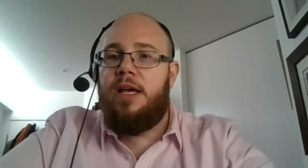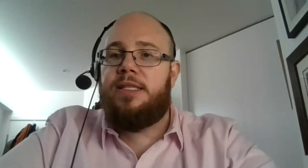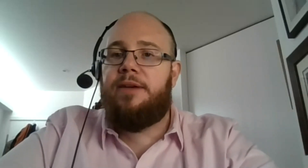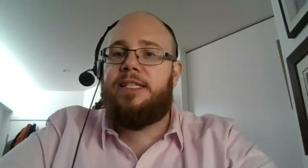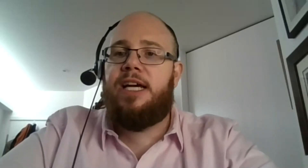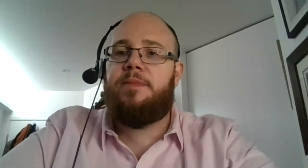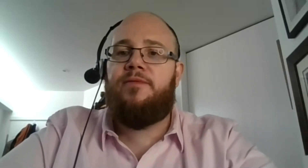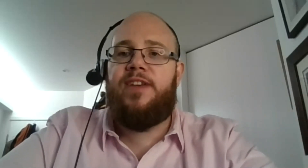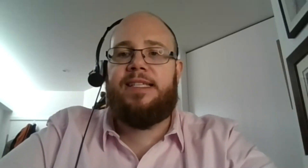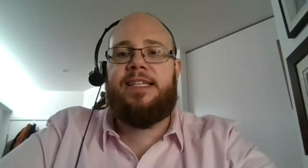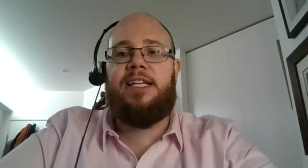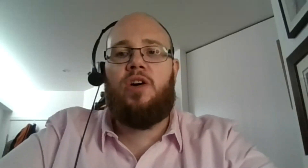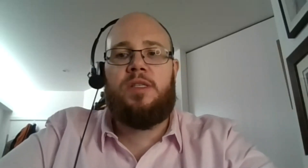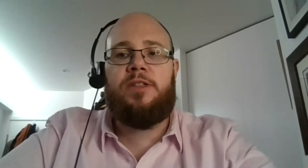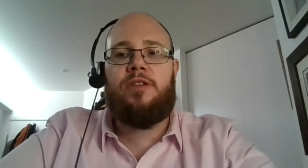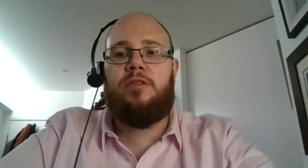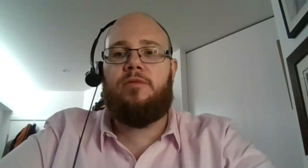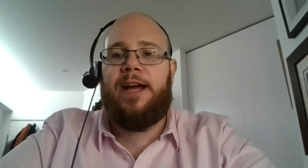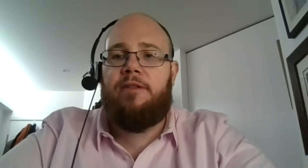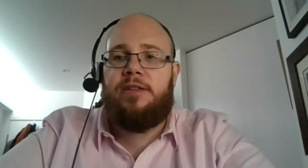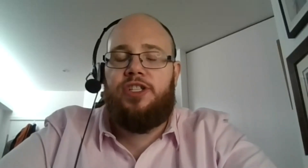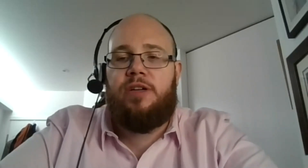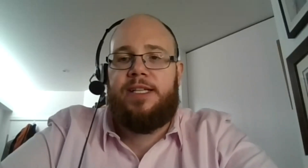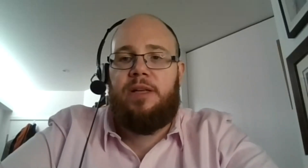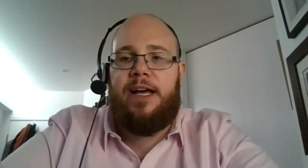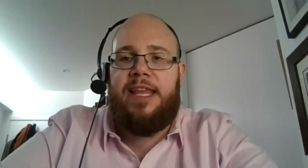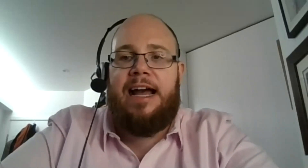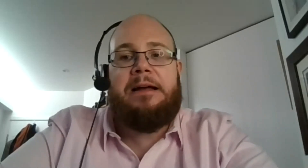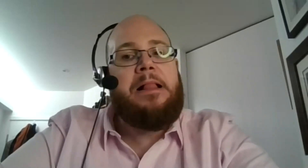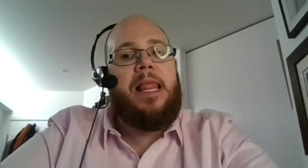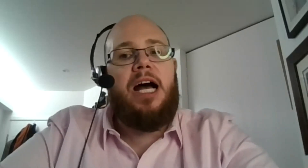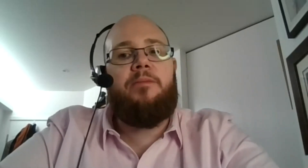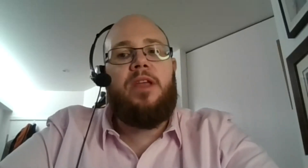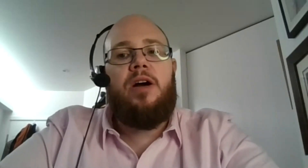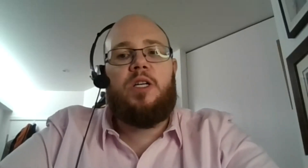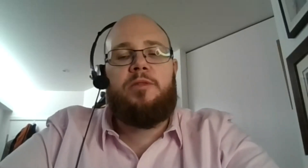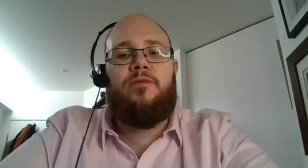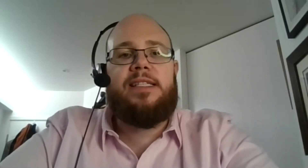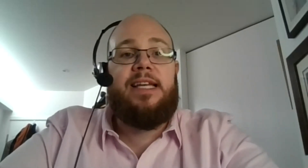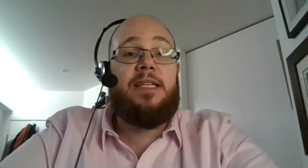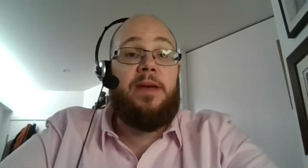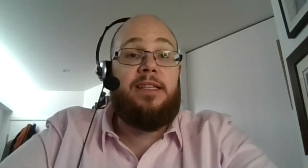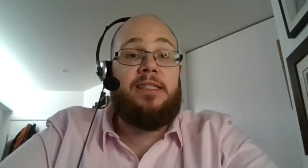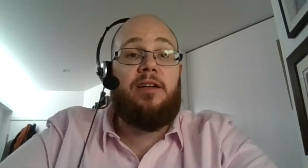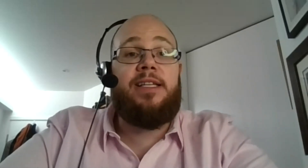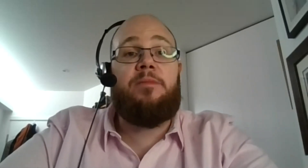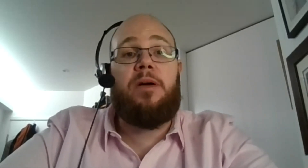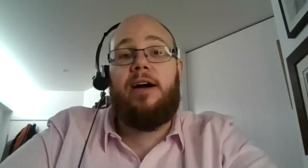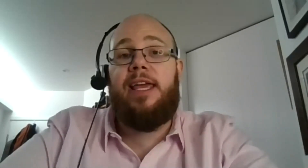So in terms of visiting to hospital, Rebecca asked a question about that. Hospital visiting is being decided by